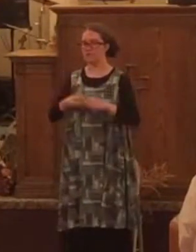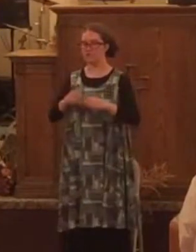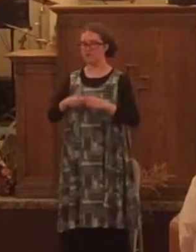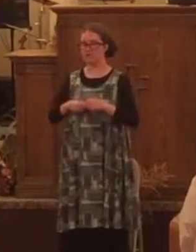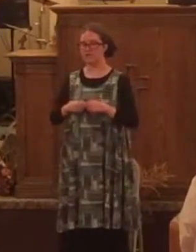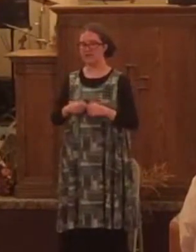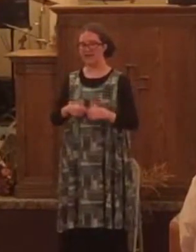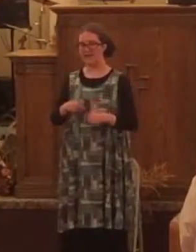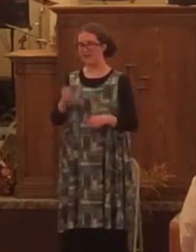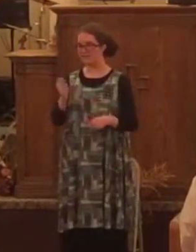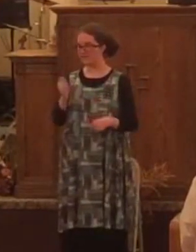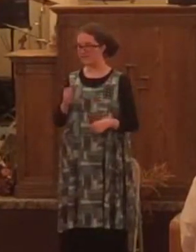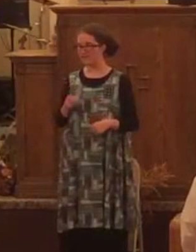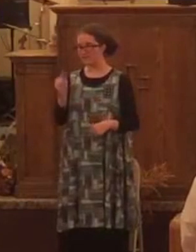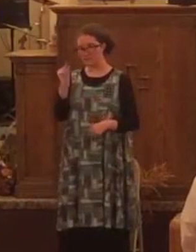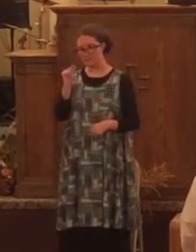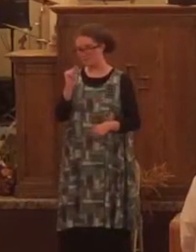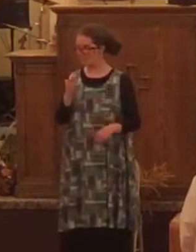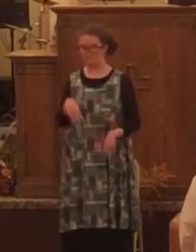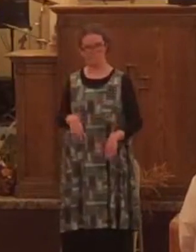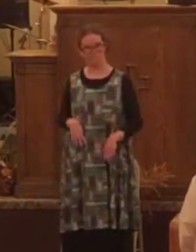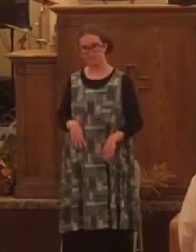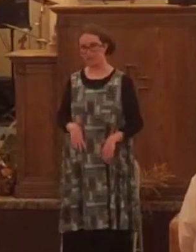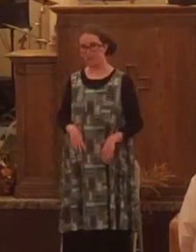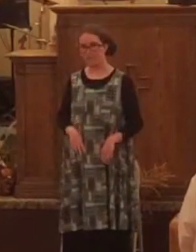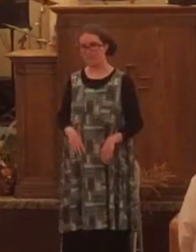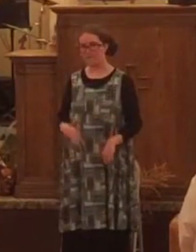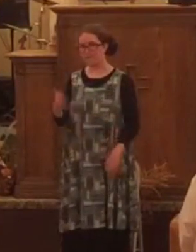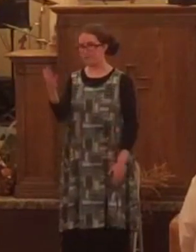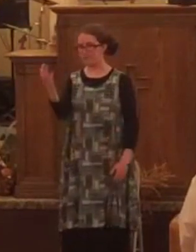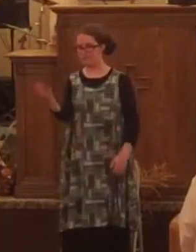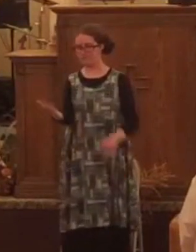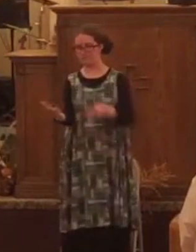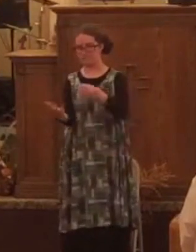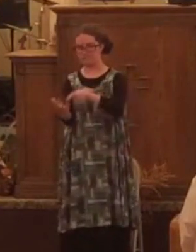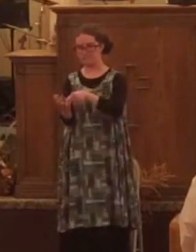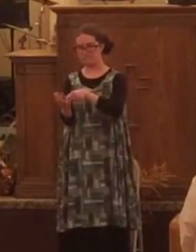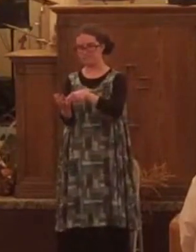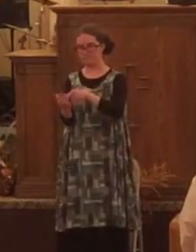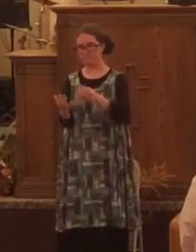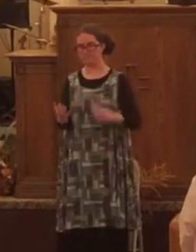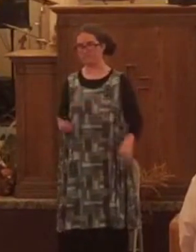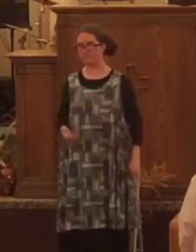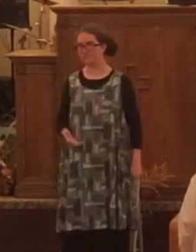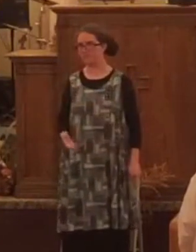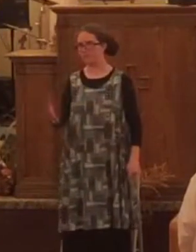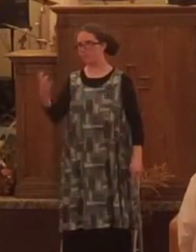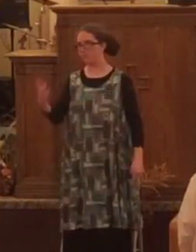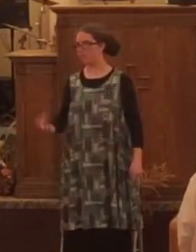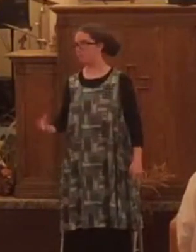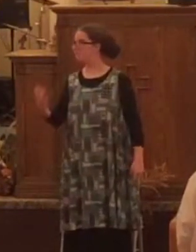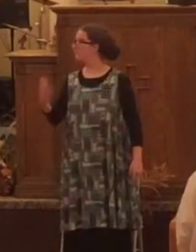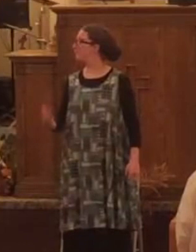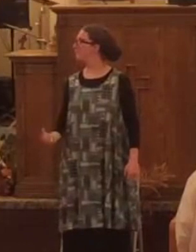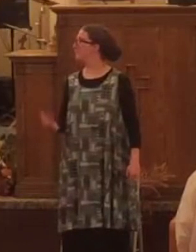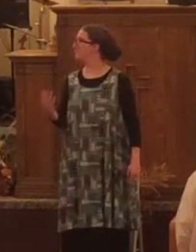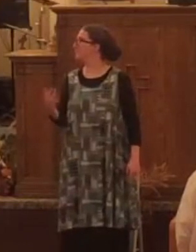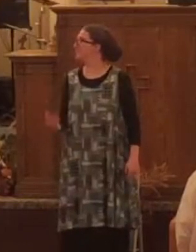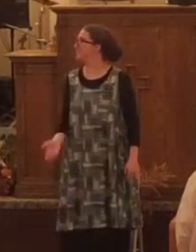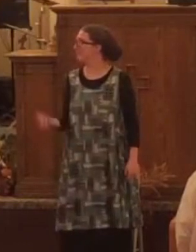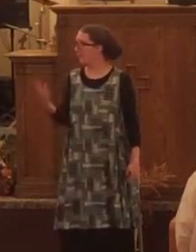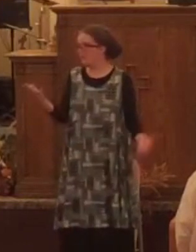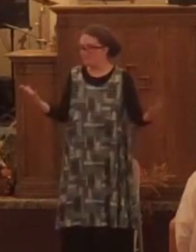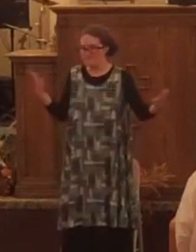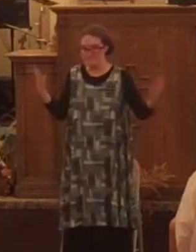don't think they were rocks, little pebbles. No, they were about hand size. Hey, man, weighed about 2 pounds, 3 pounds,